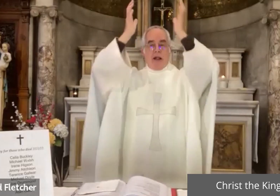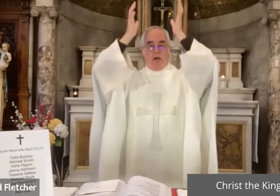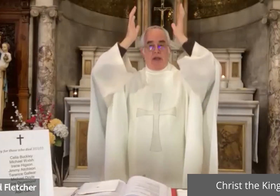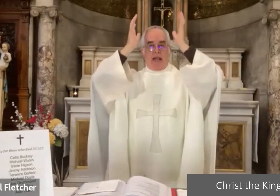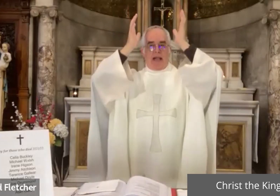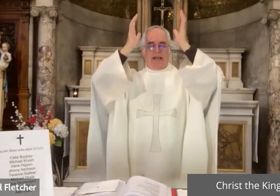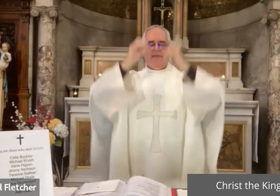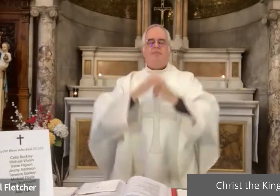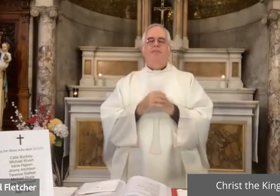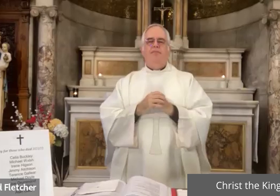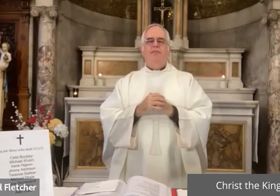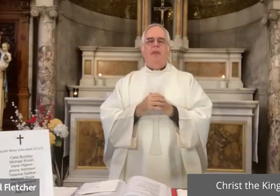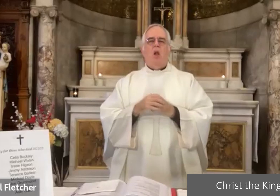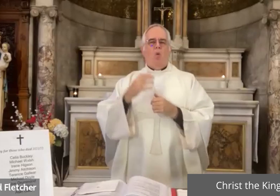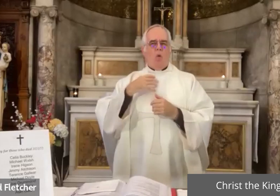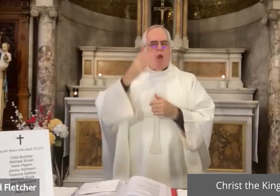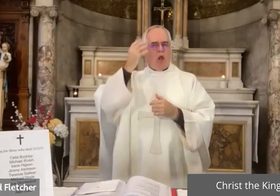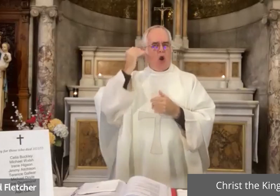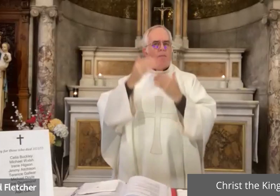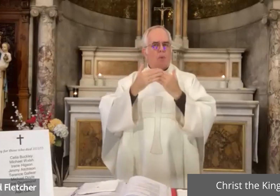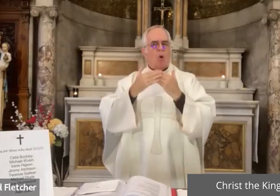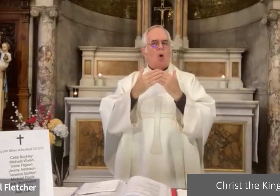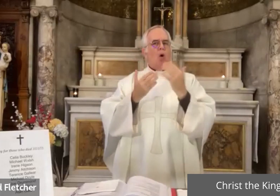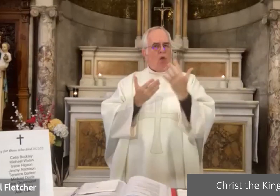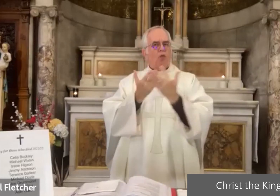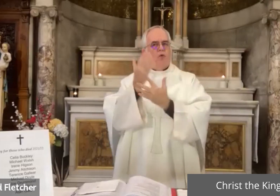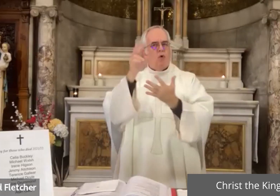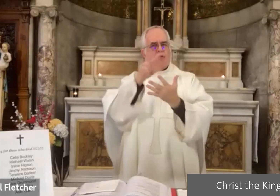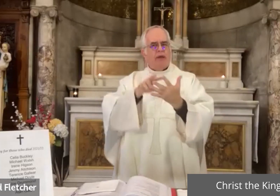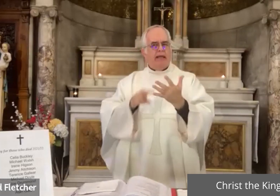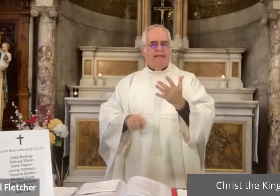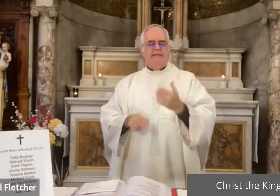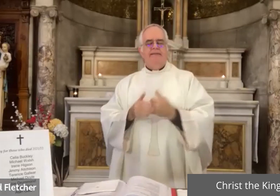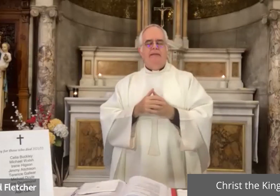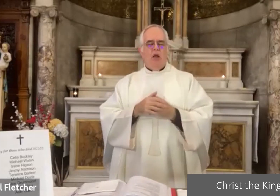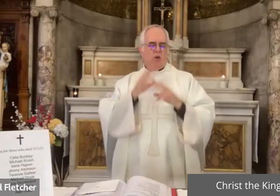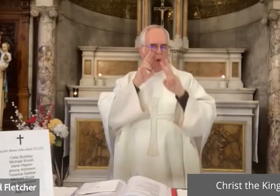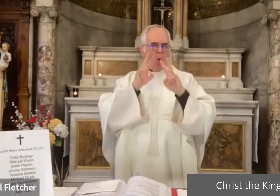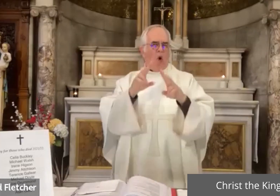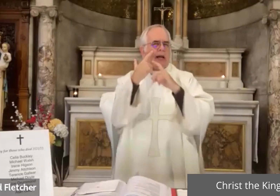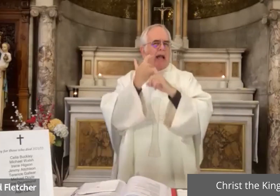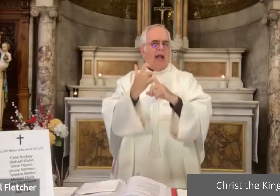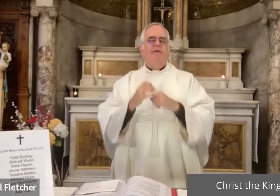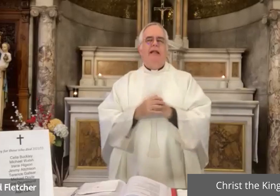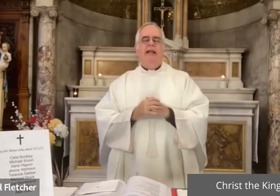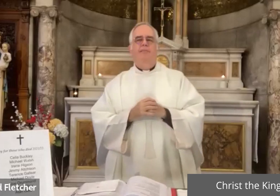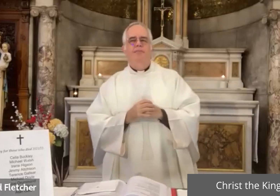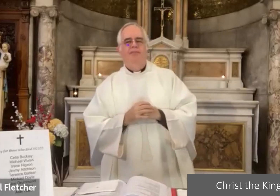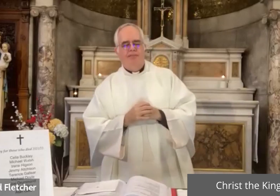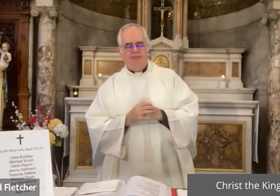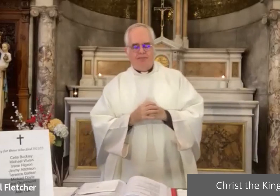Christ the King. We will learn more through the reading, so walk